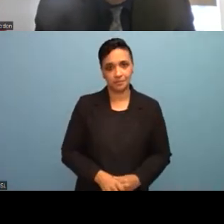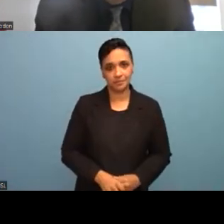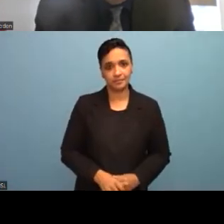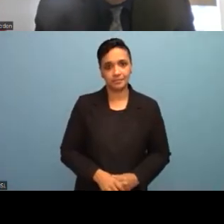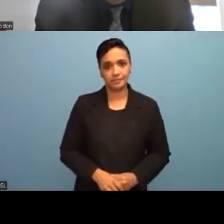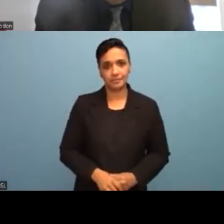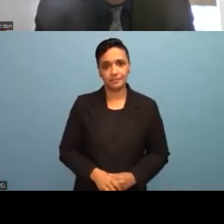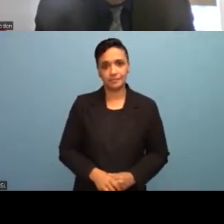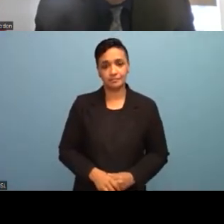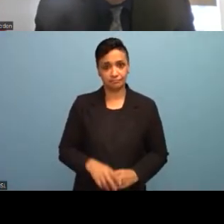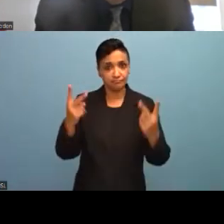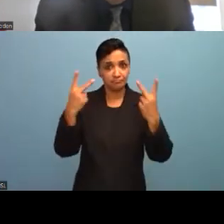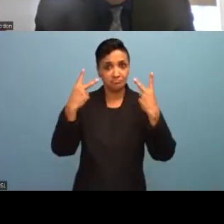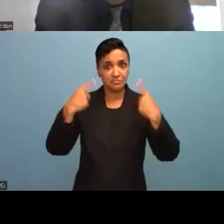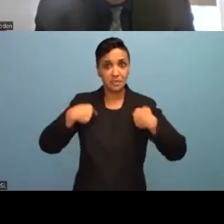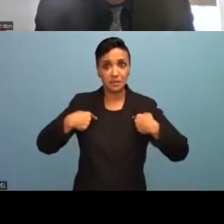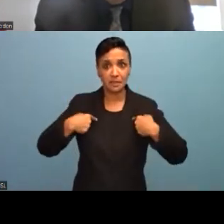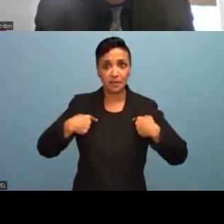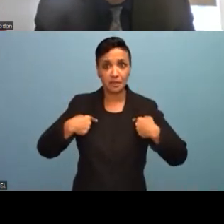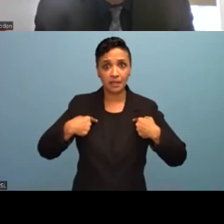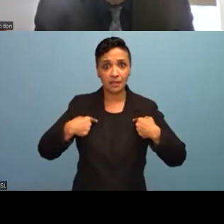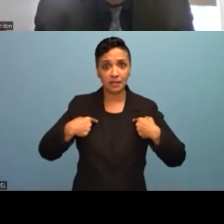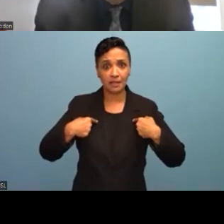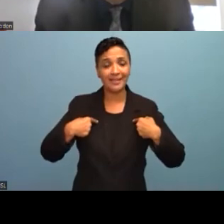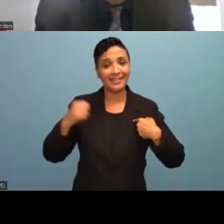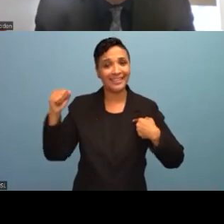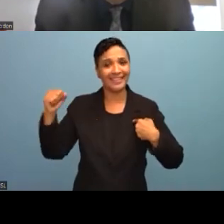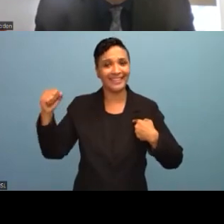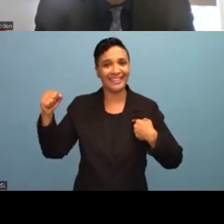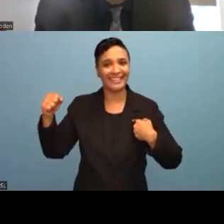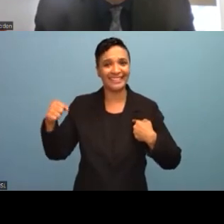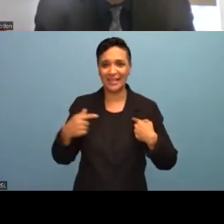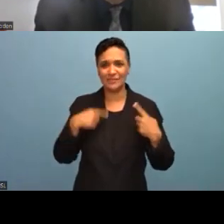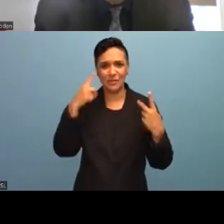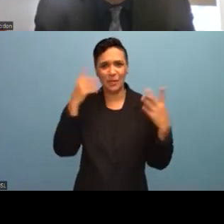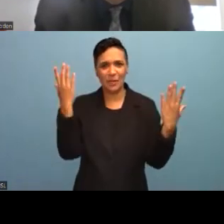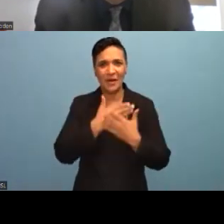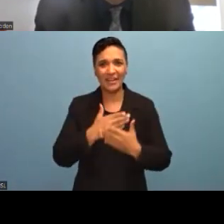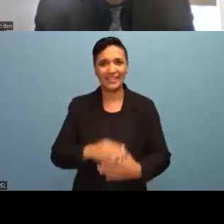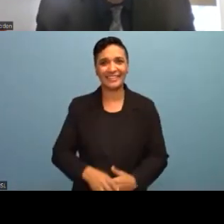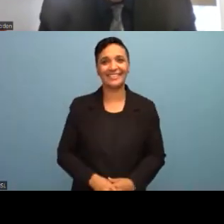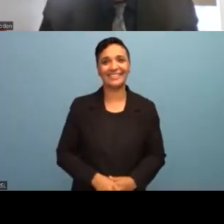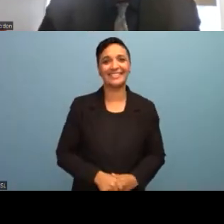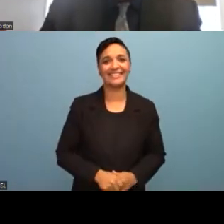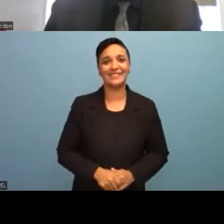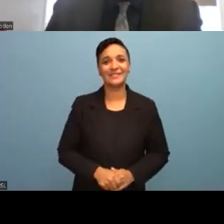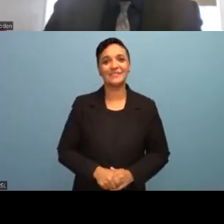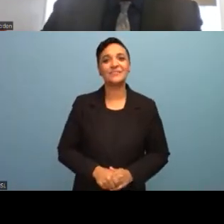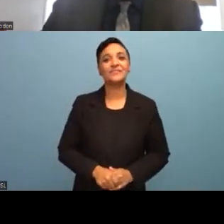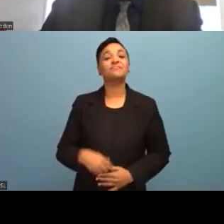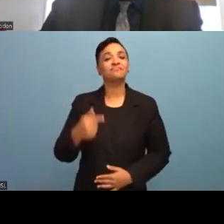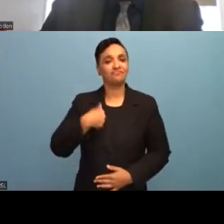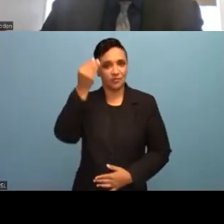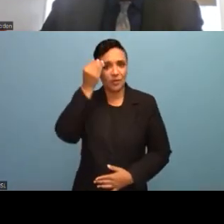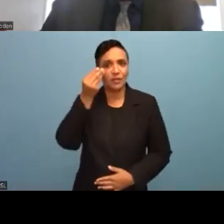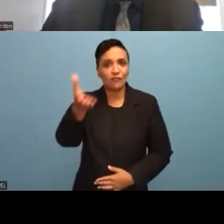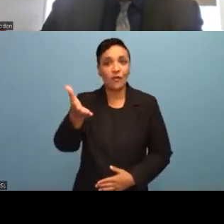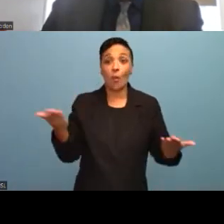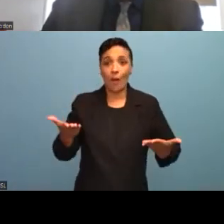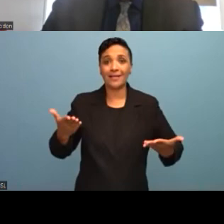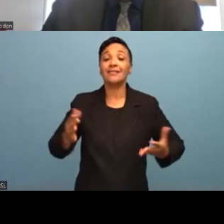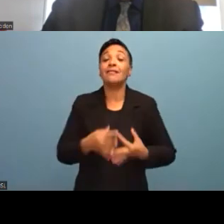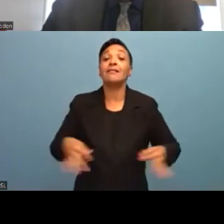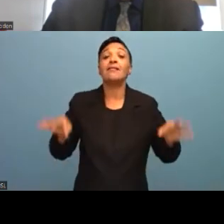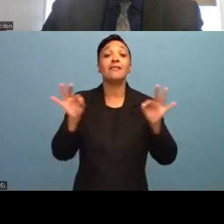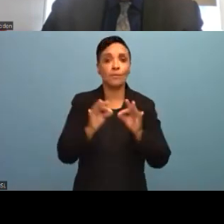see me? Yep. My computer just went black for a second. Okay. So I would say, you know, again, partnerships, right? When you're looking at